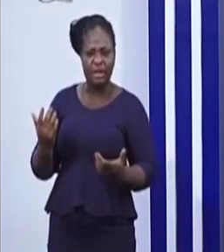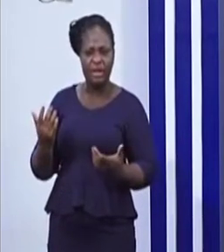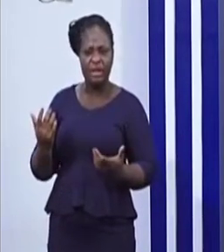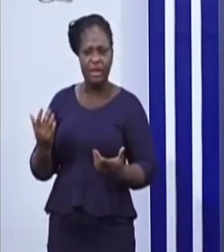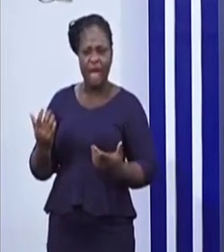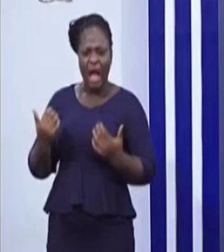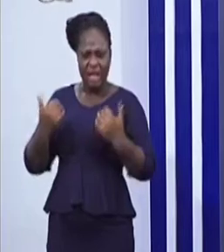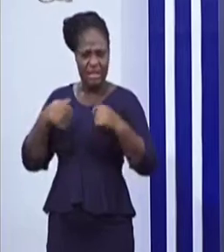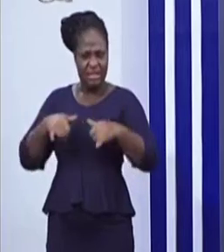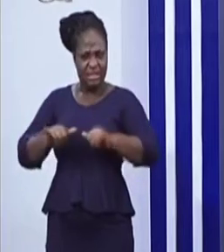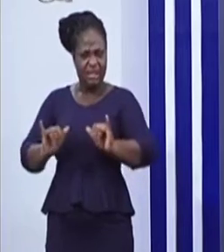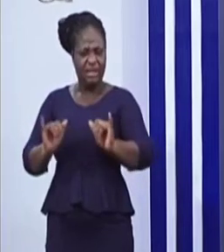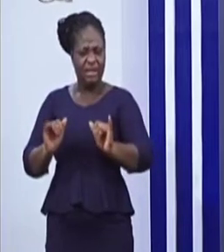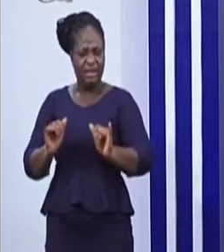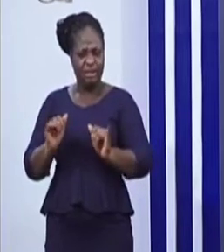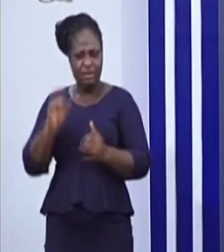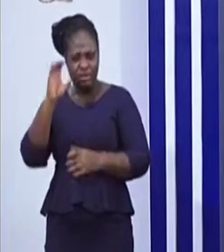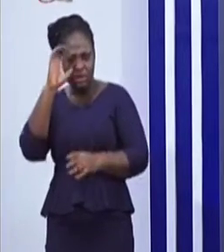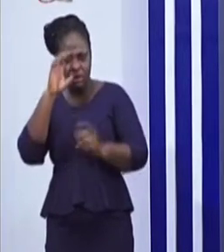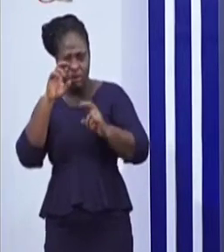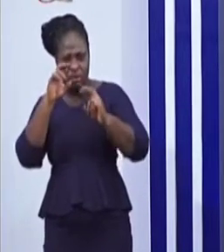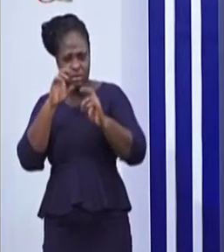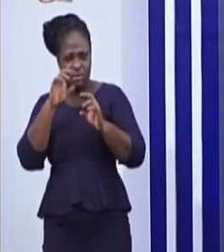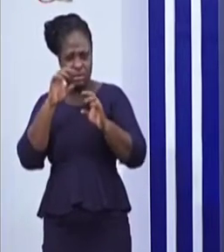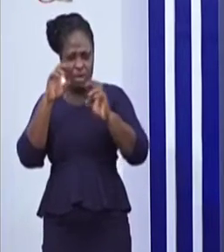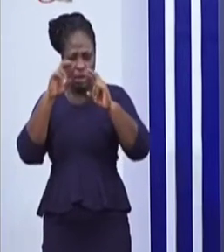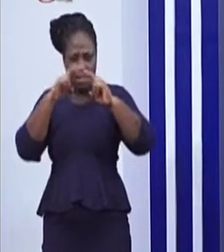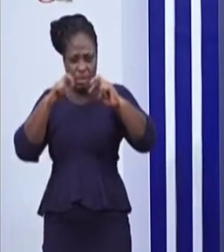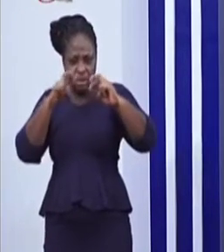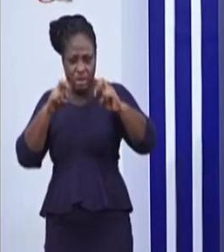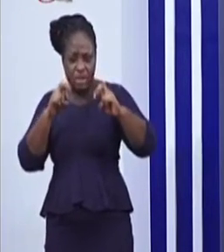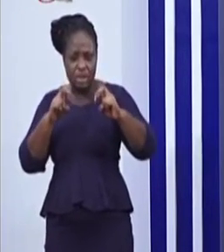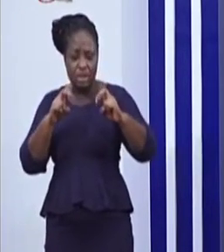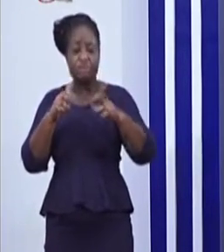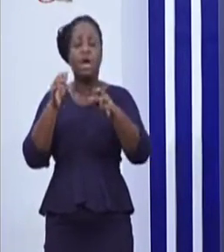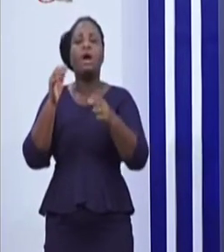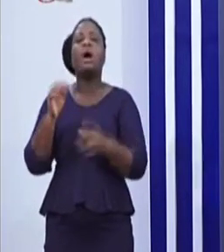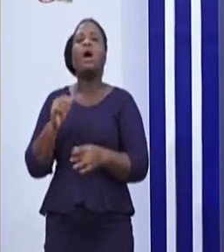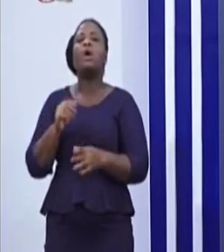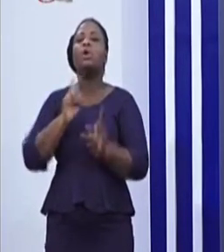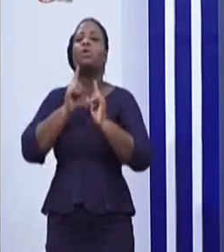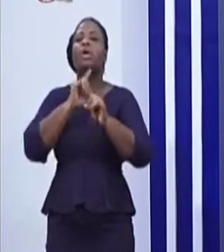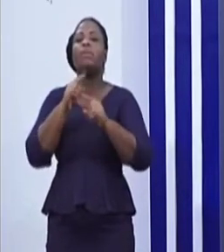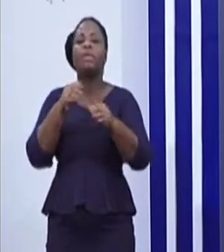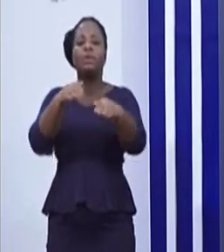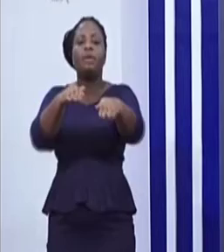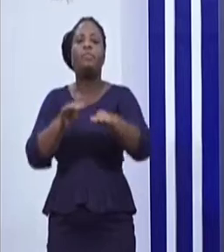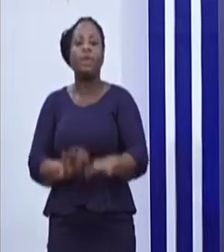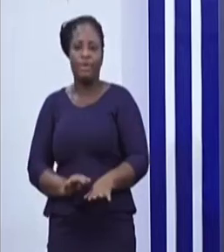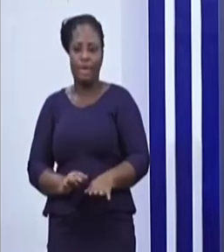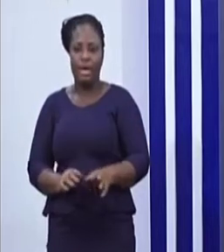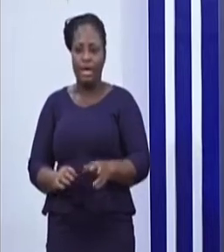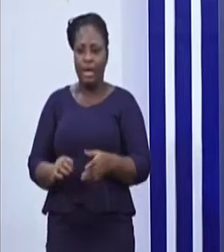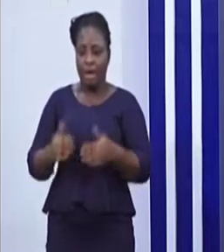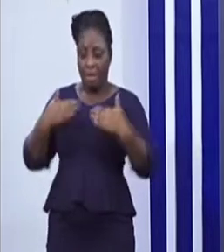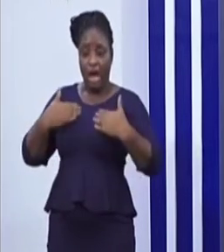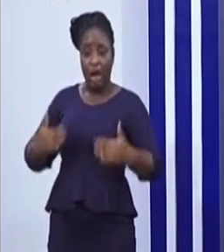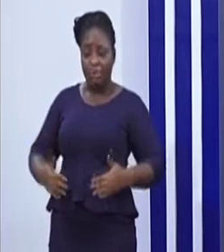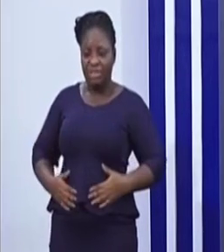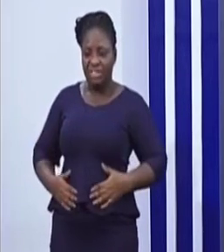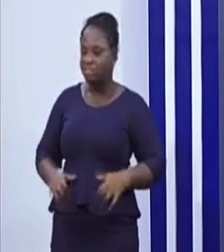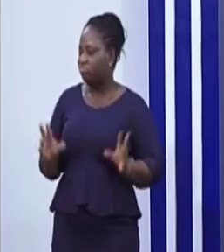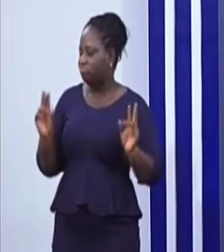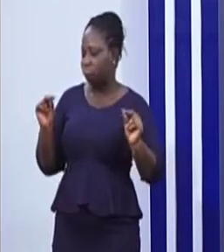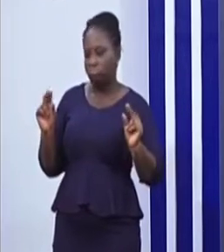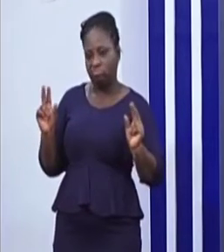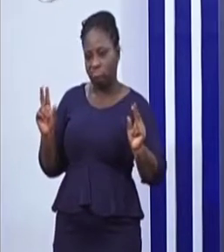still are providing supervised burial, which means that the body is not going to be handed over. You will not be allowed to handle the body, but we